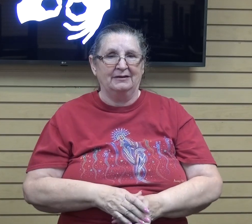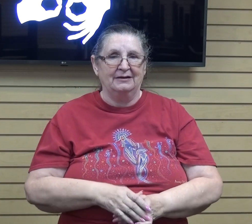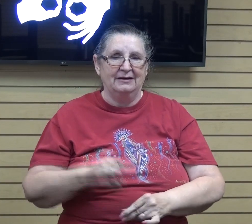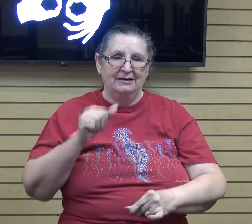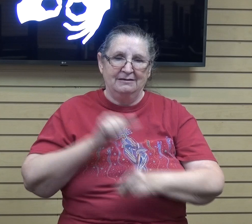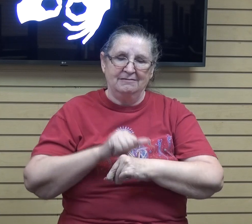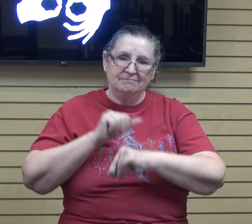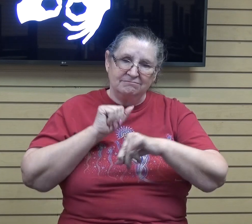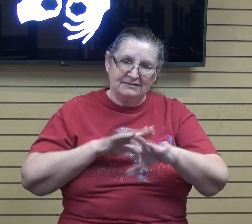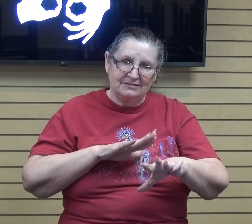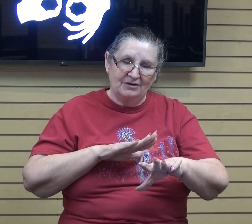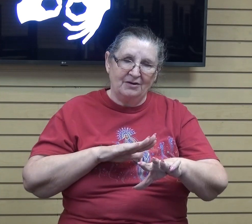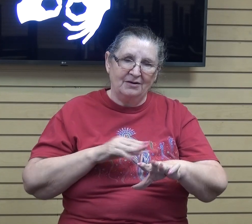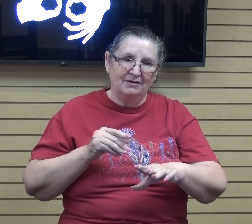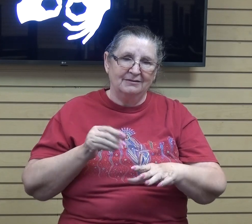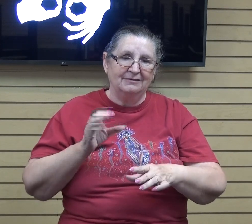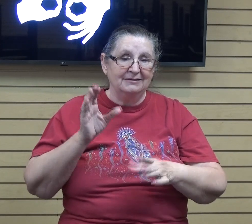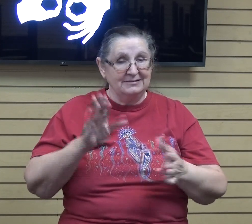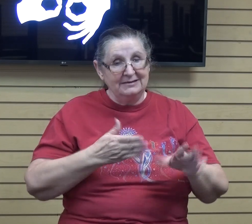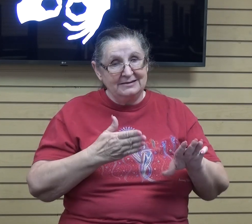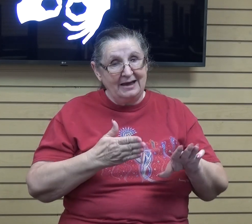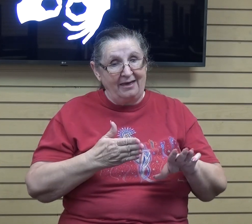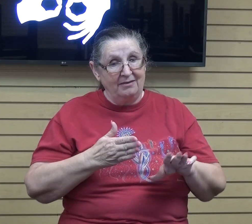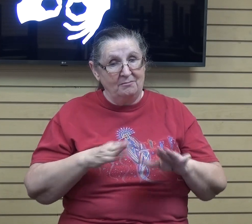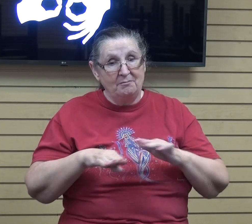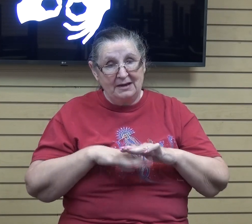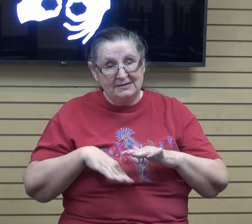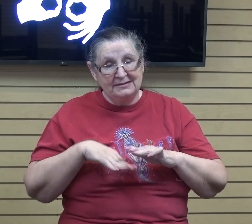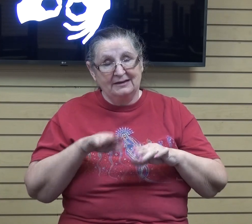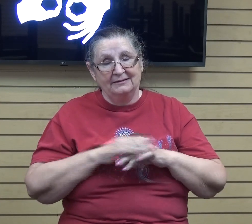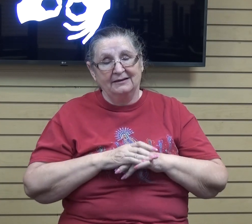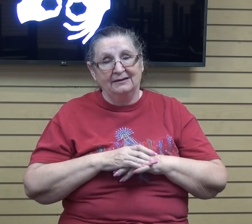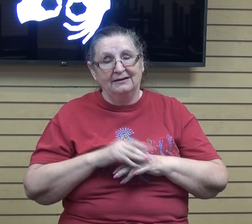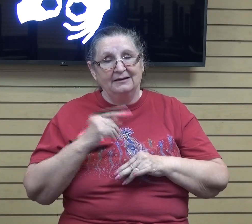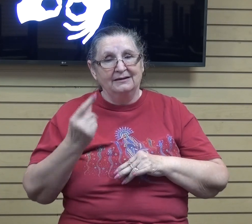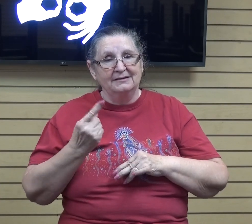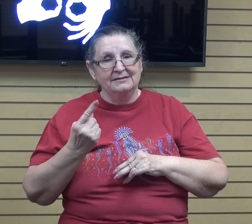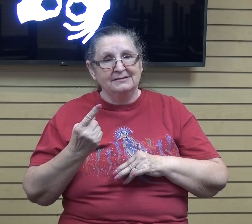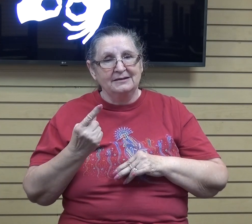stoned, to death, basically. Something definitely painful.